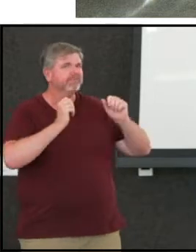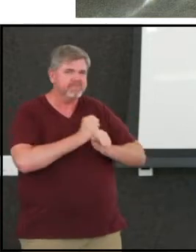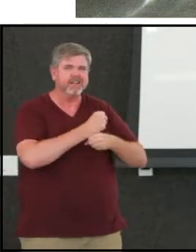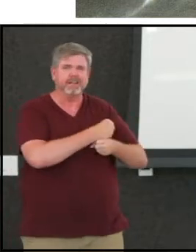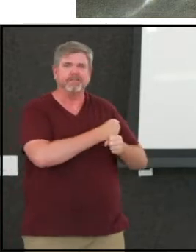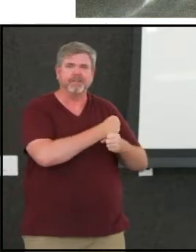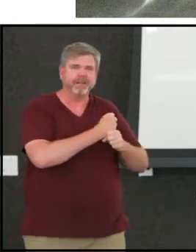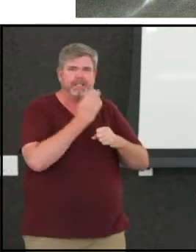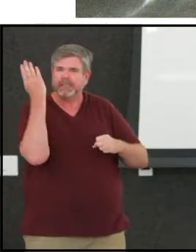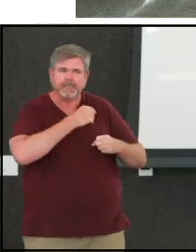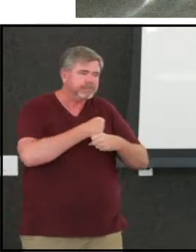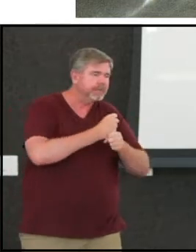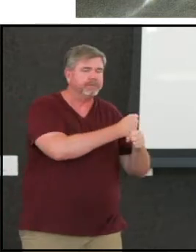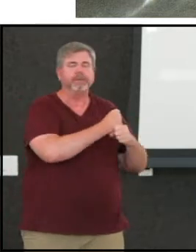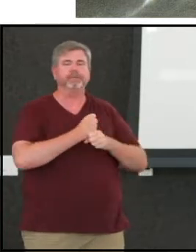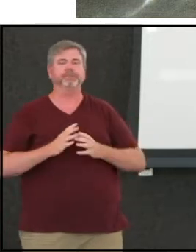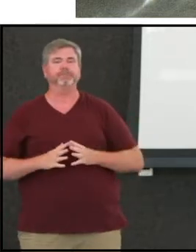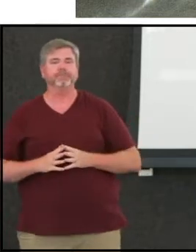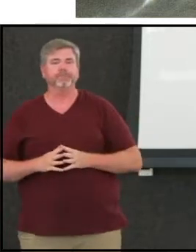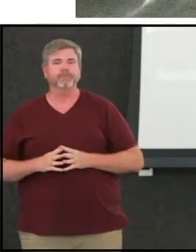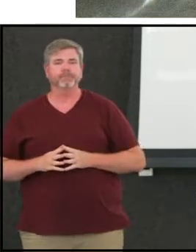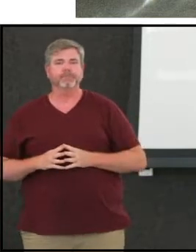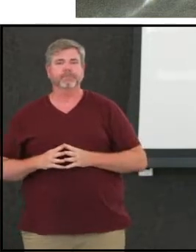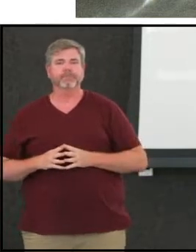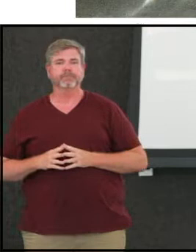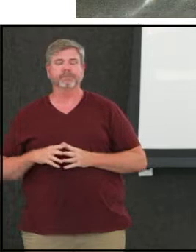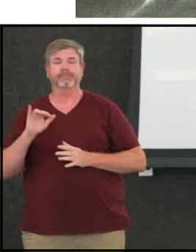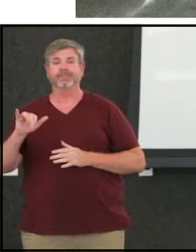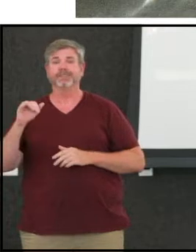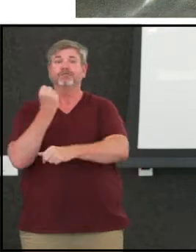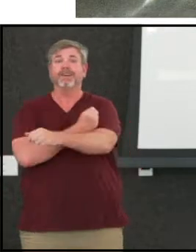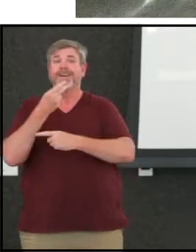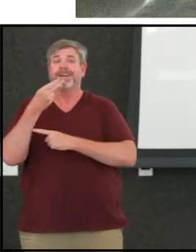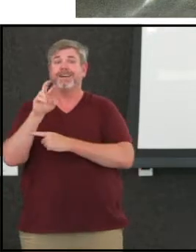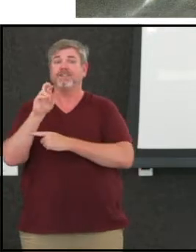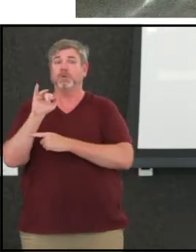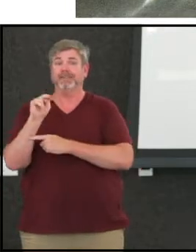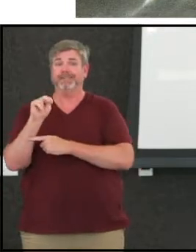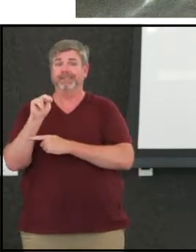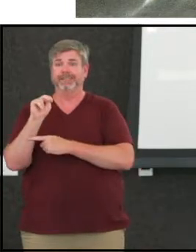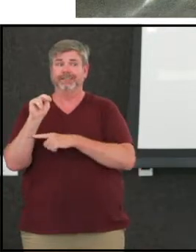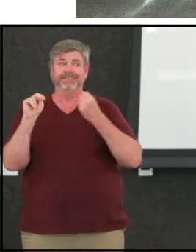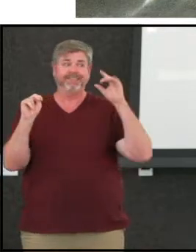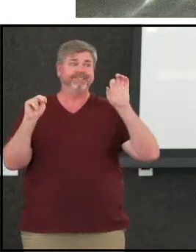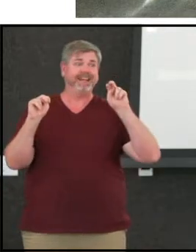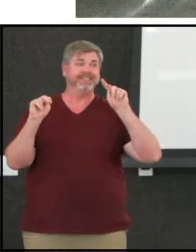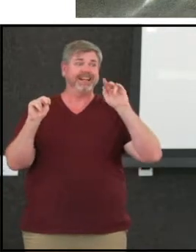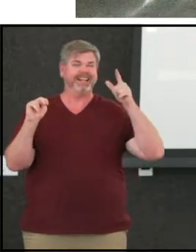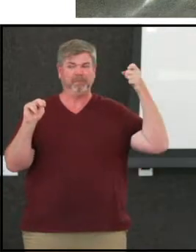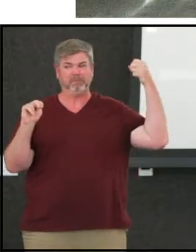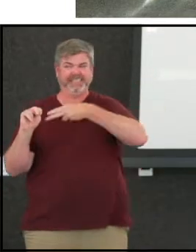50 times more potent than heroin and 100 times more potent than morphine. So it's very powerful. One little